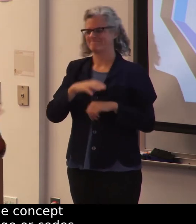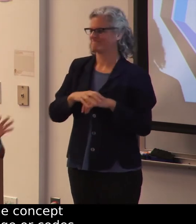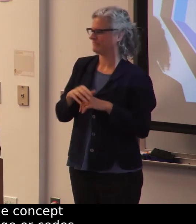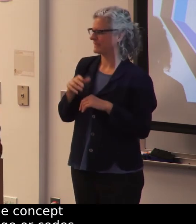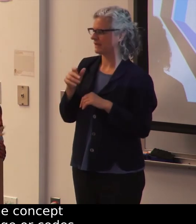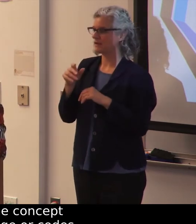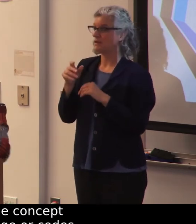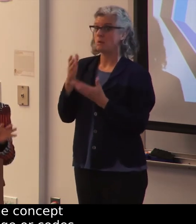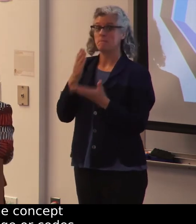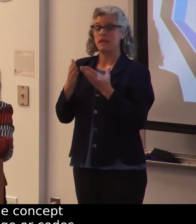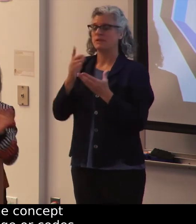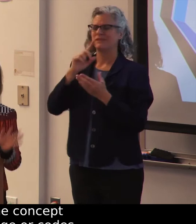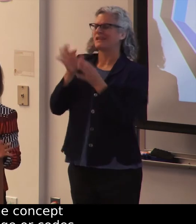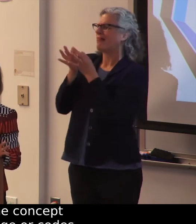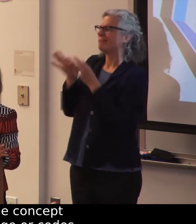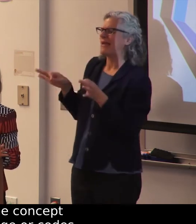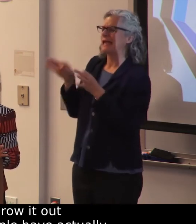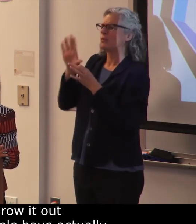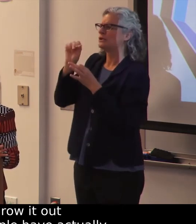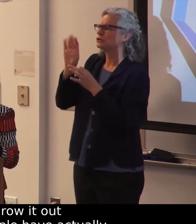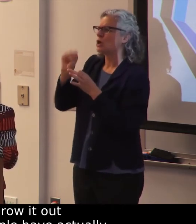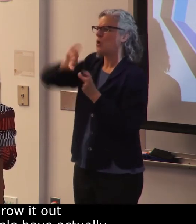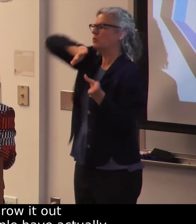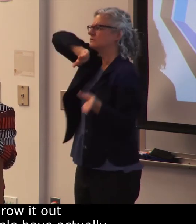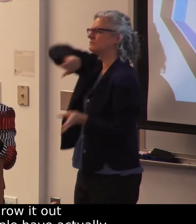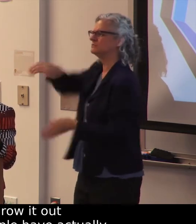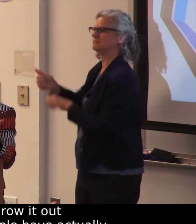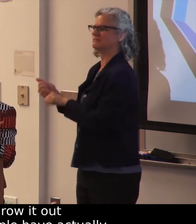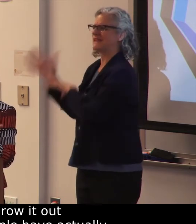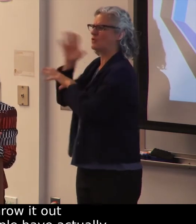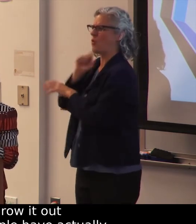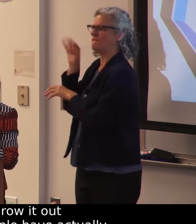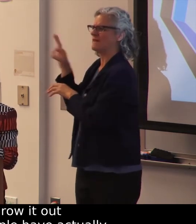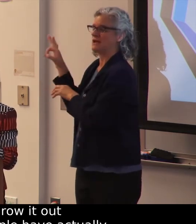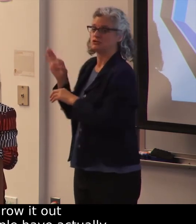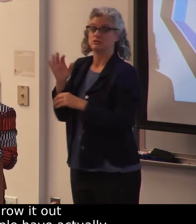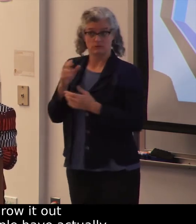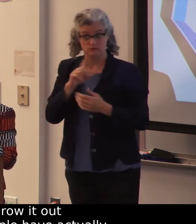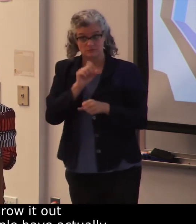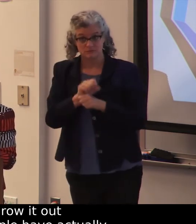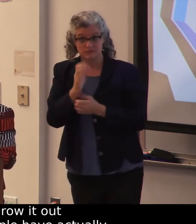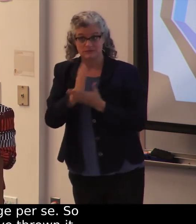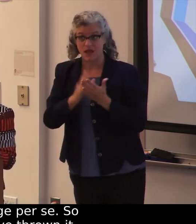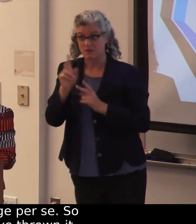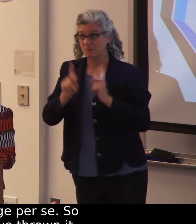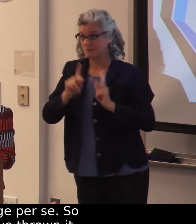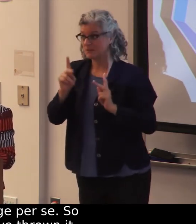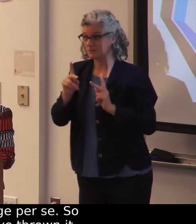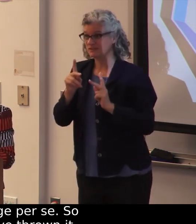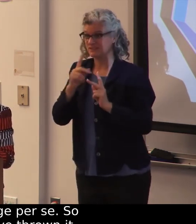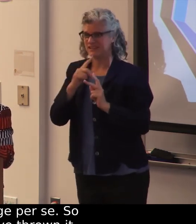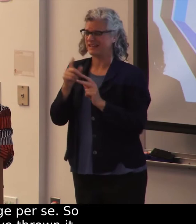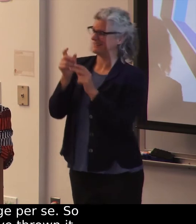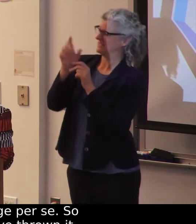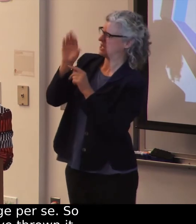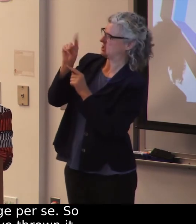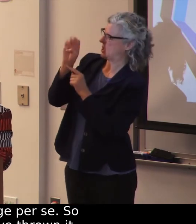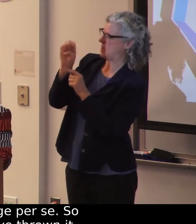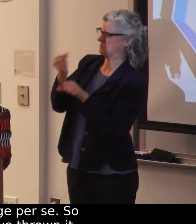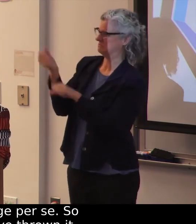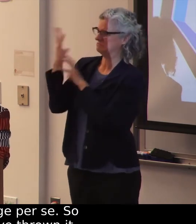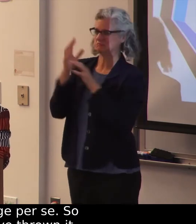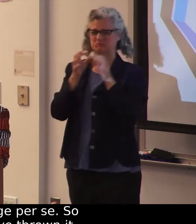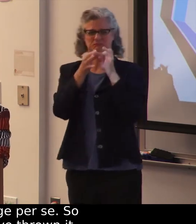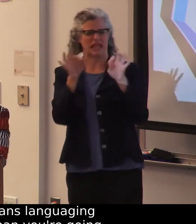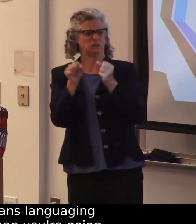language or codes anymore, it's old-fashioned, let's throw it out. And some people have actually thrown out the concept of language per se, right? So if you've thrown it